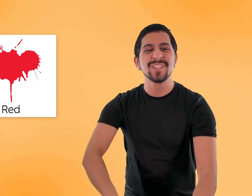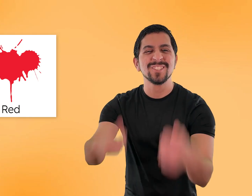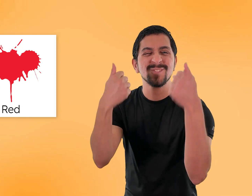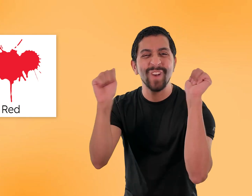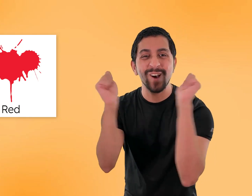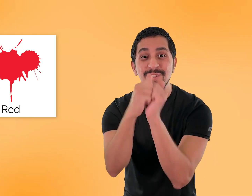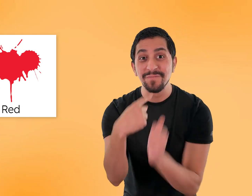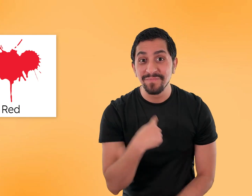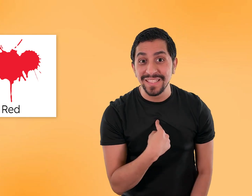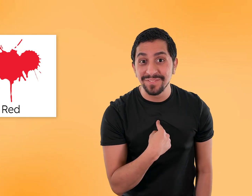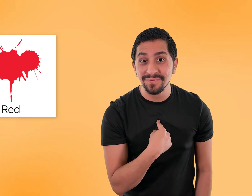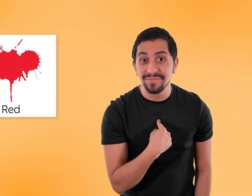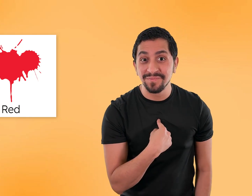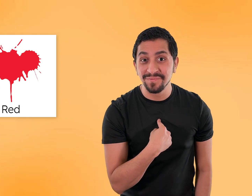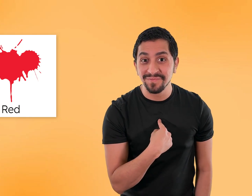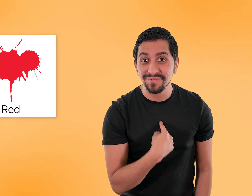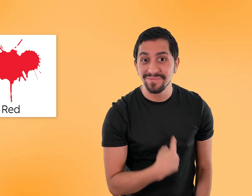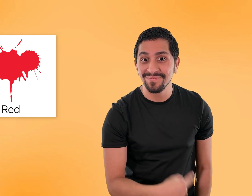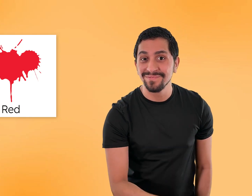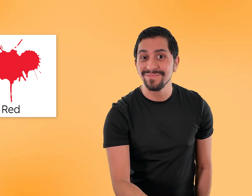Try it with me.